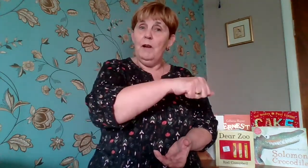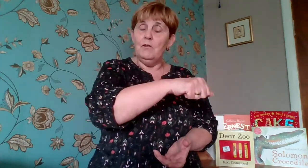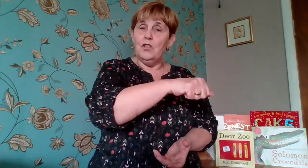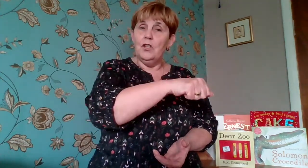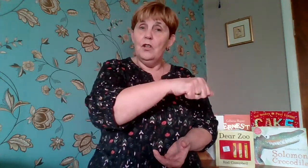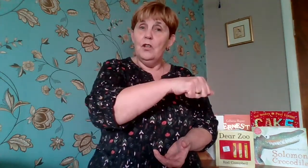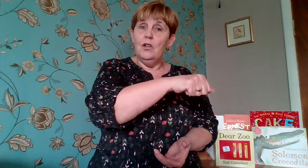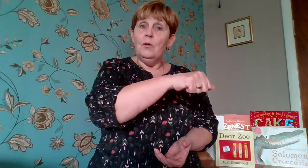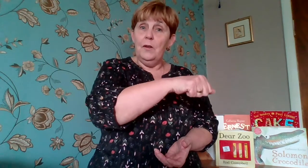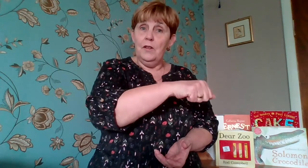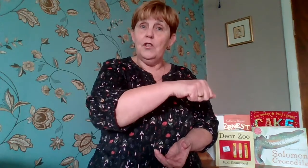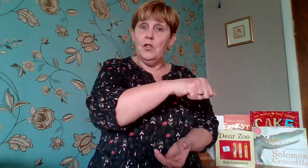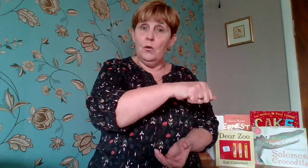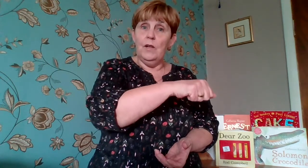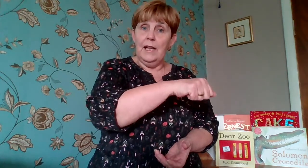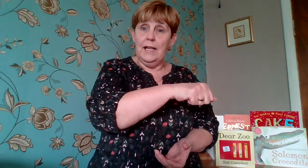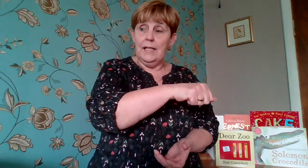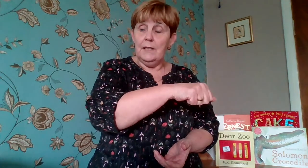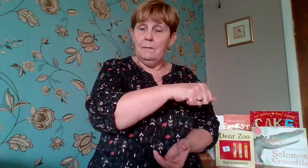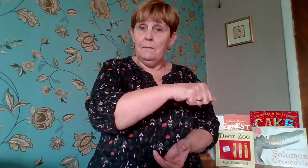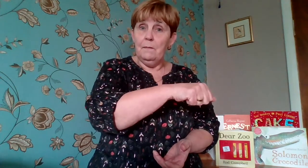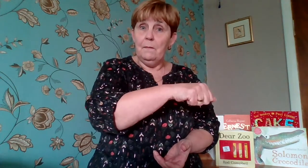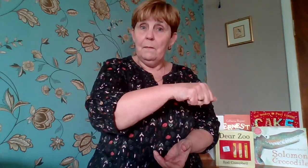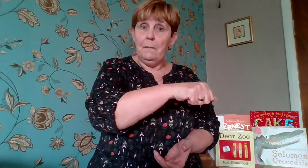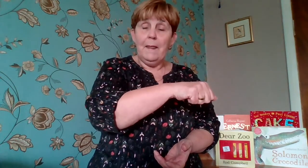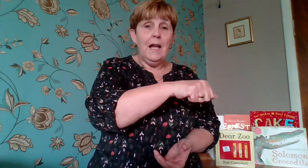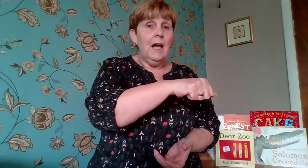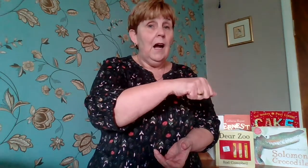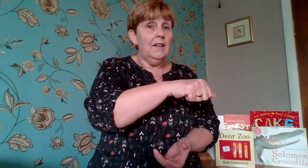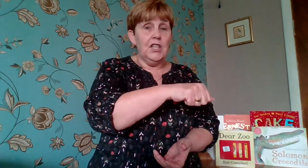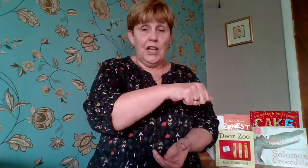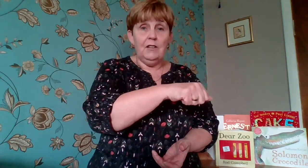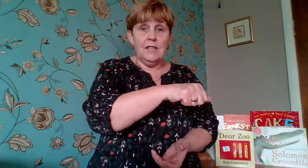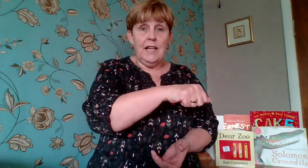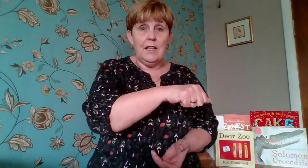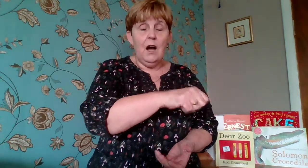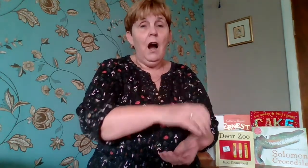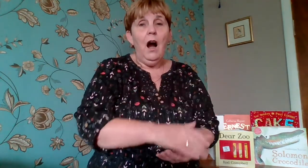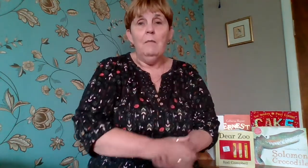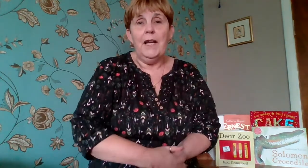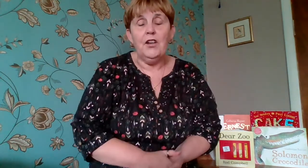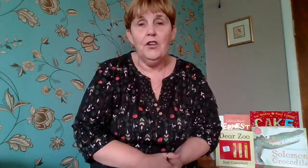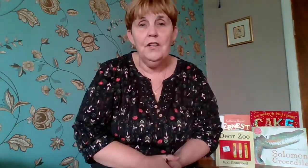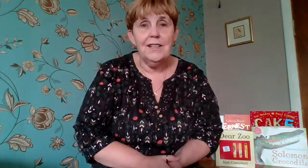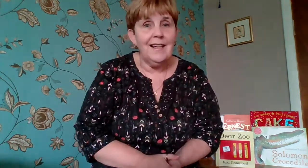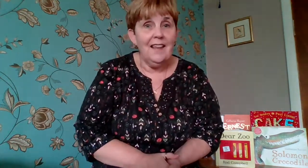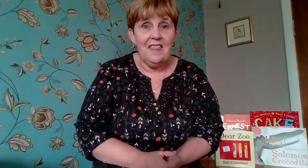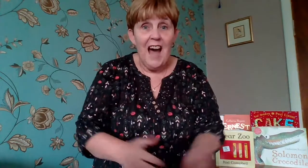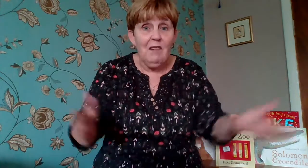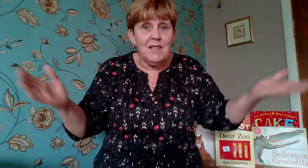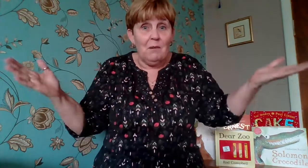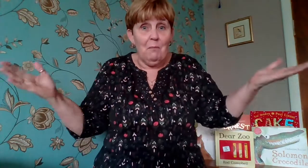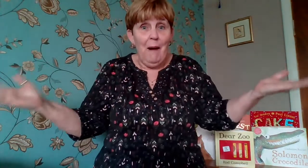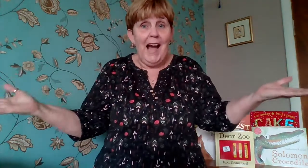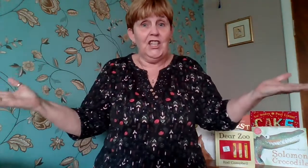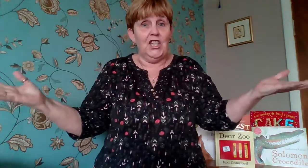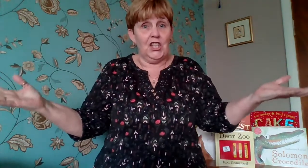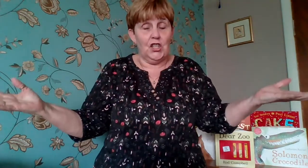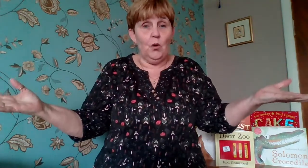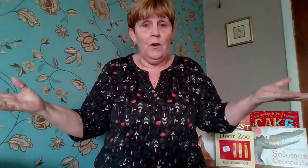pouch with the stone in it. And the child said, "Oh, my goodness, that was a magic stone. It